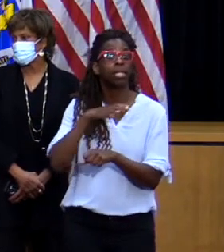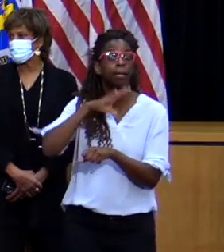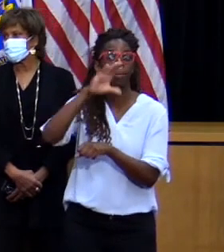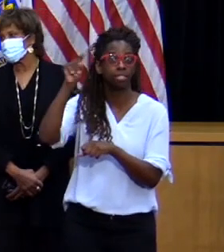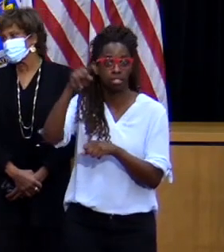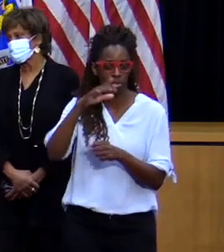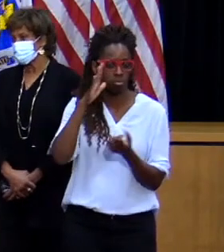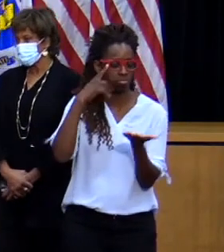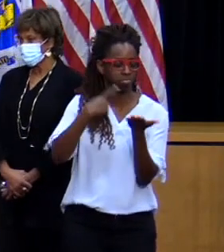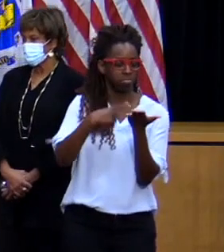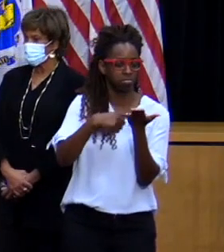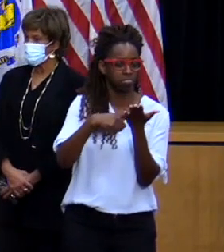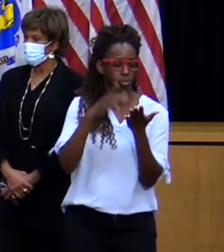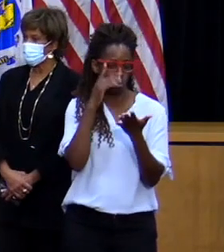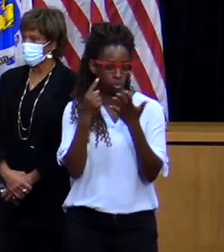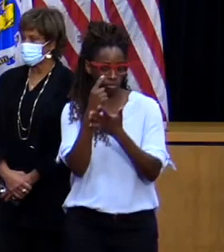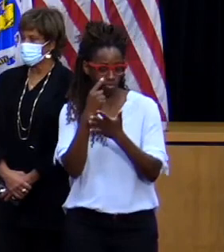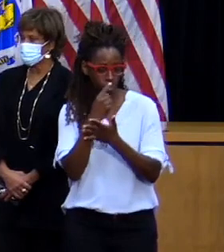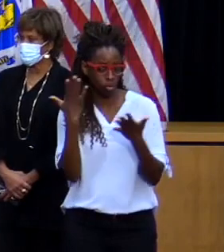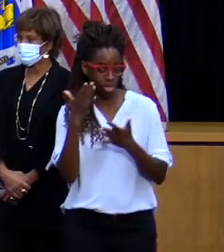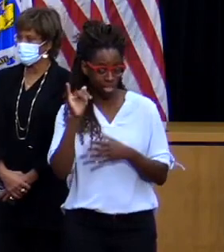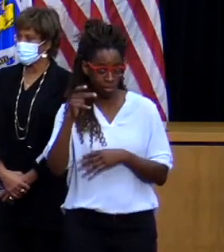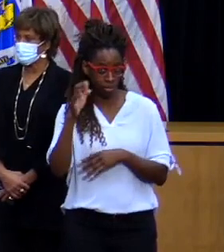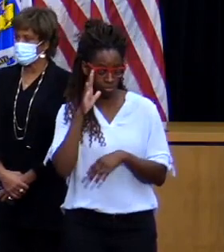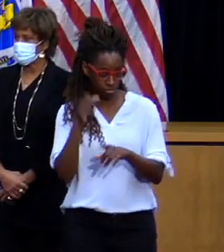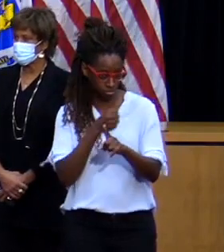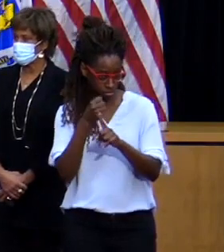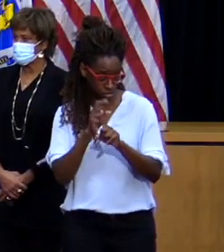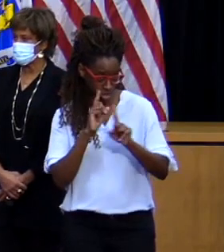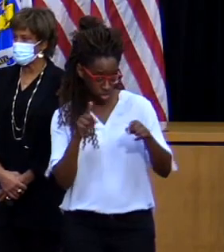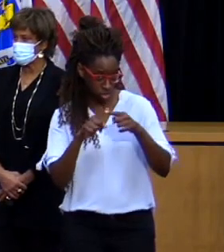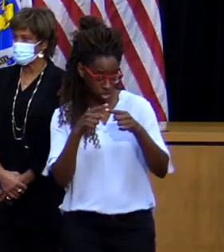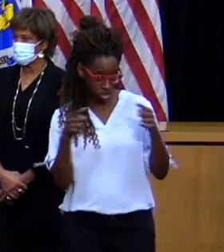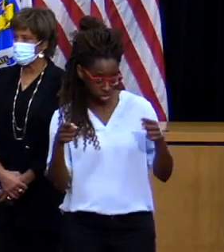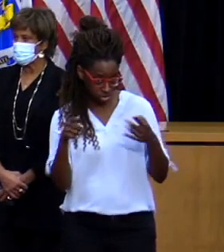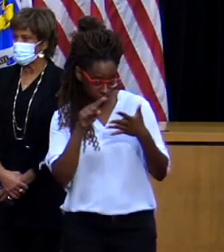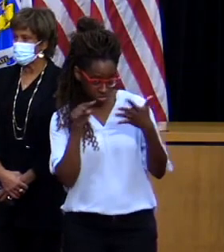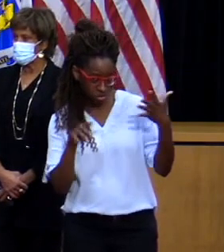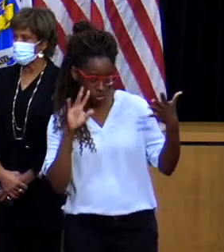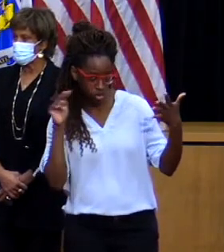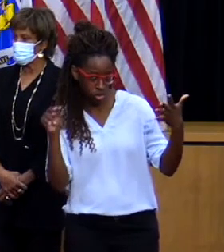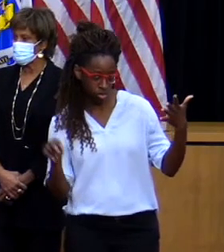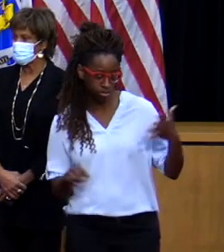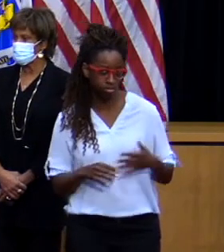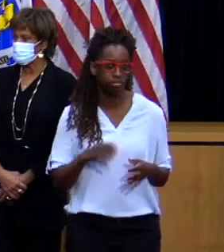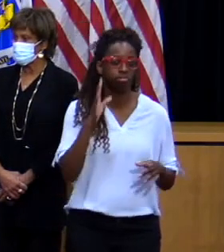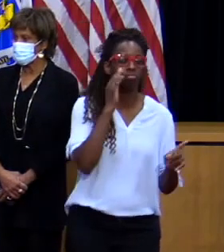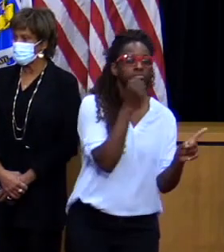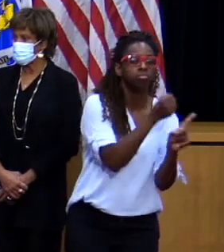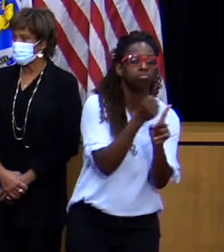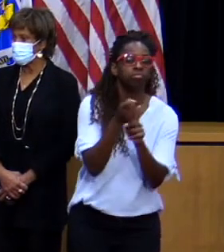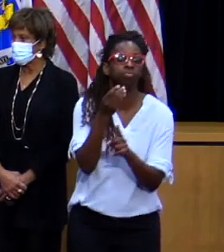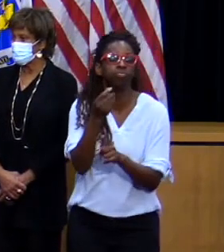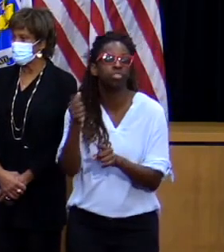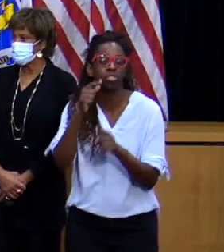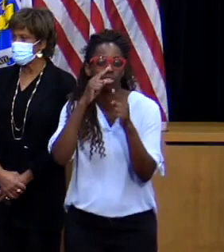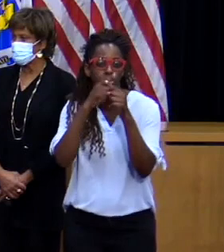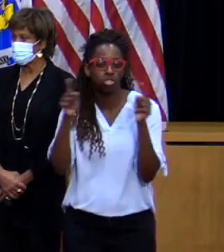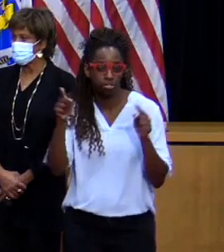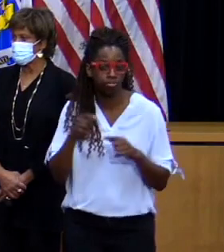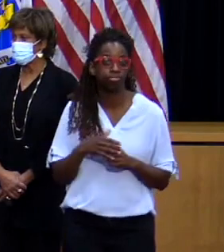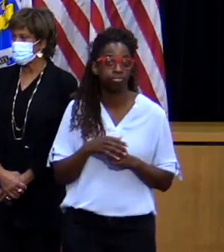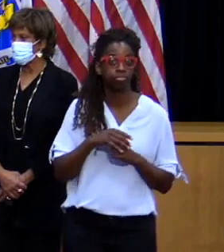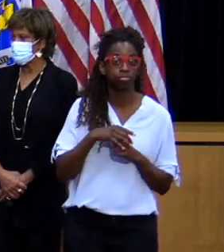extremely closely. I would note that we did see a small incidence of allergic reactions in the trials. We see allergic reactions